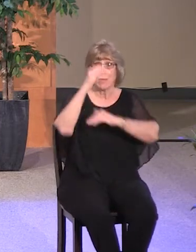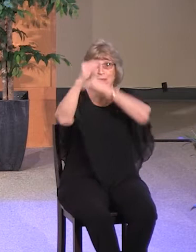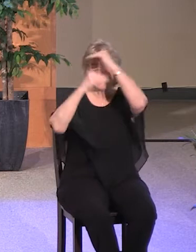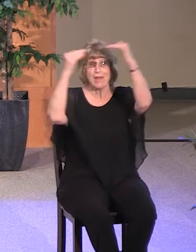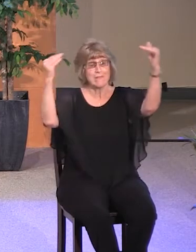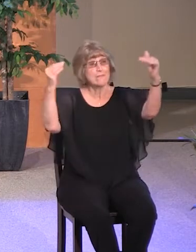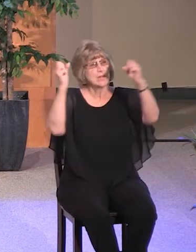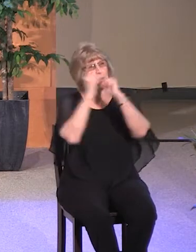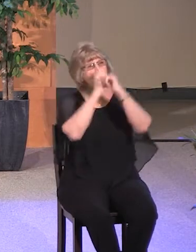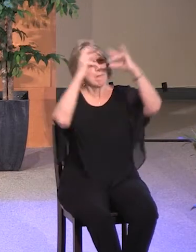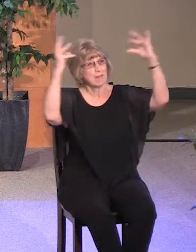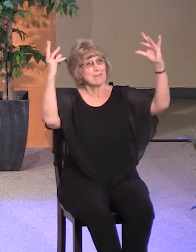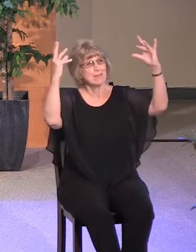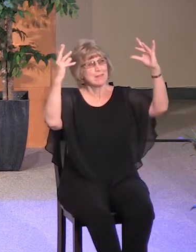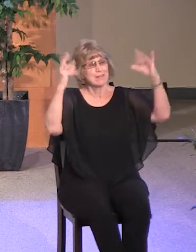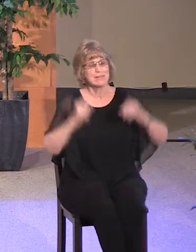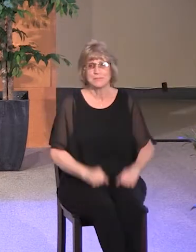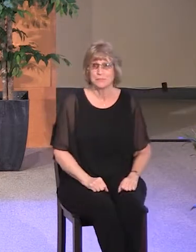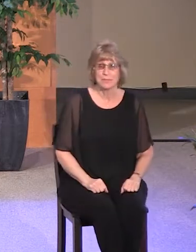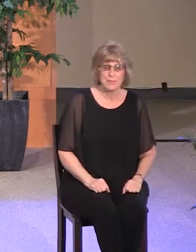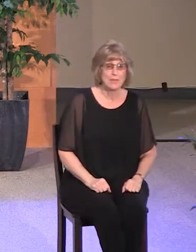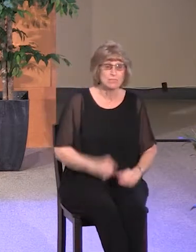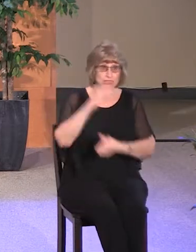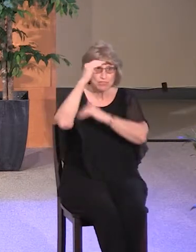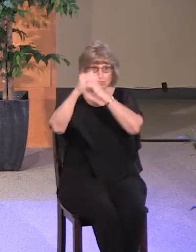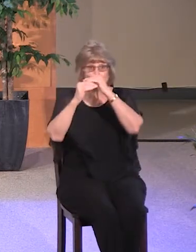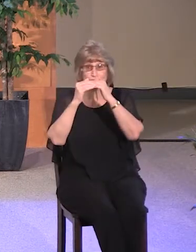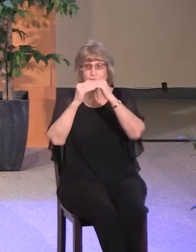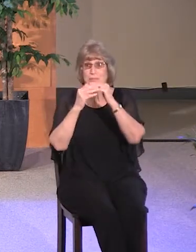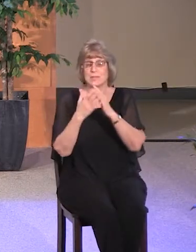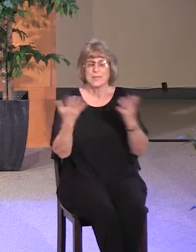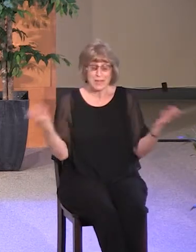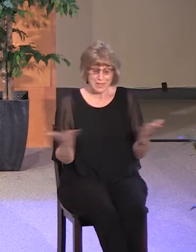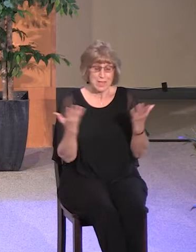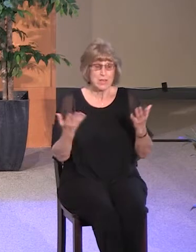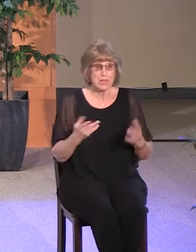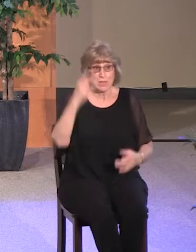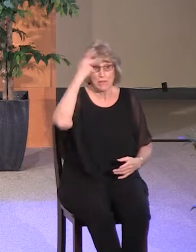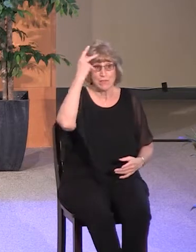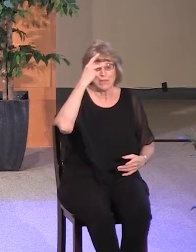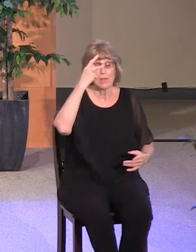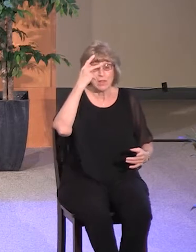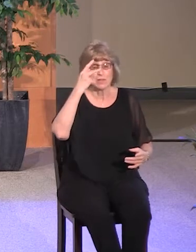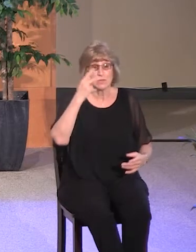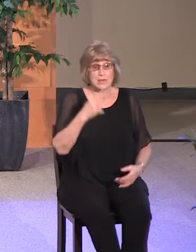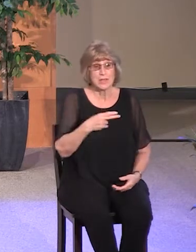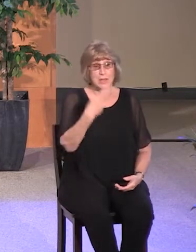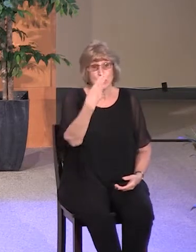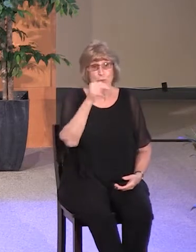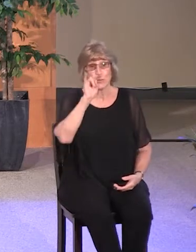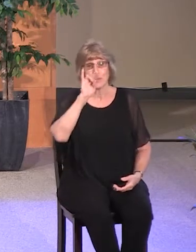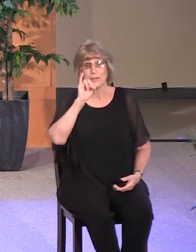And here in New Thought, which is a philosophy that unity is a spiritual movement and a part of,